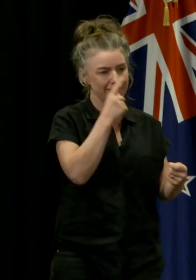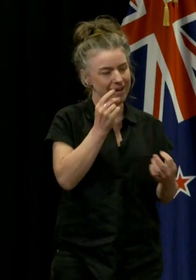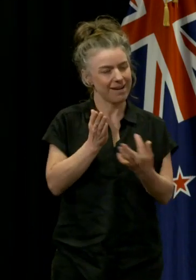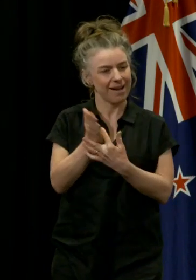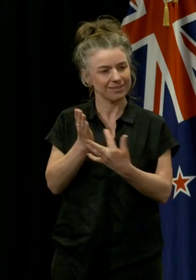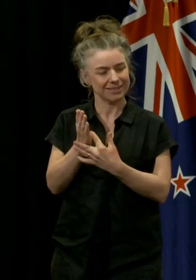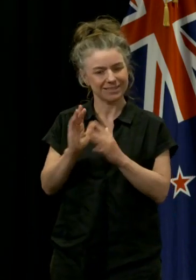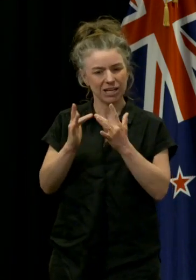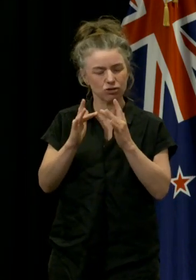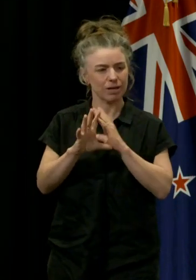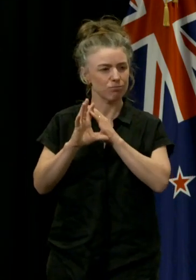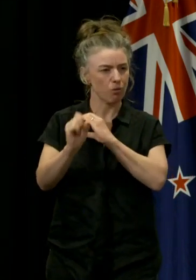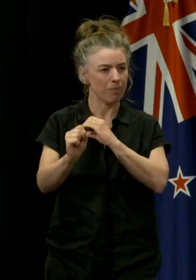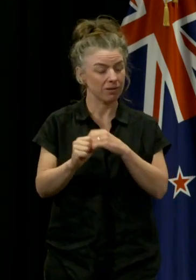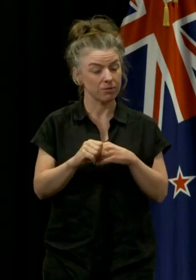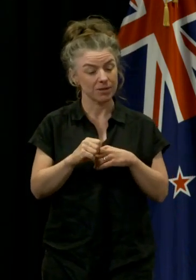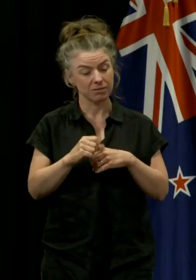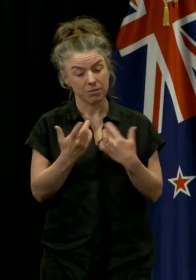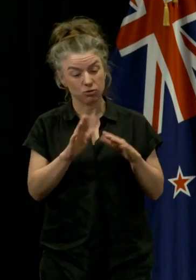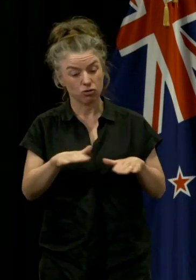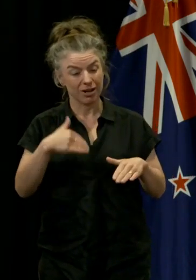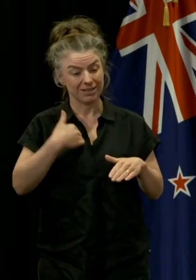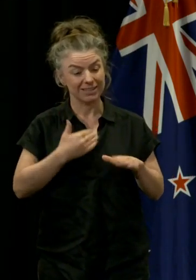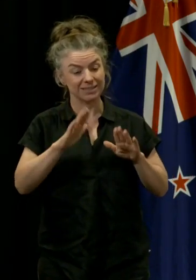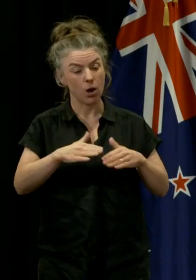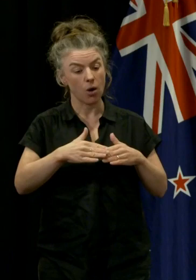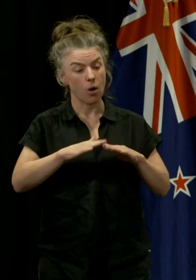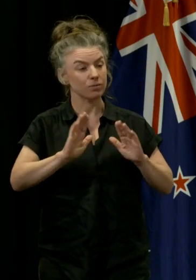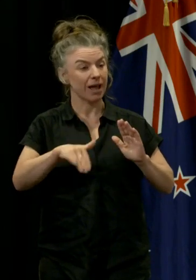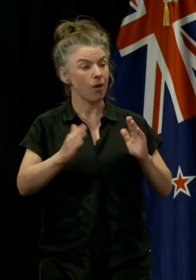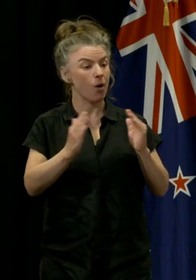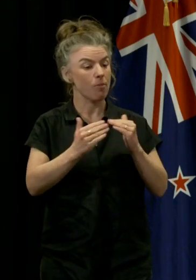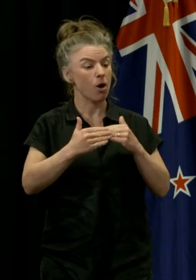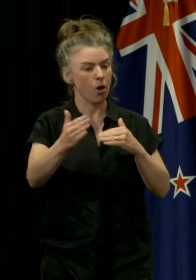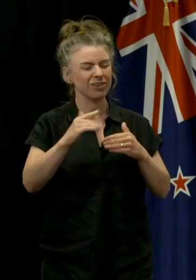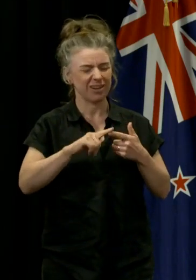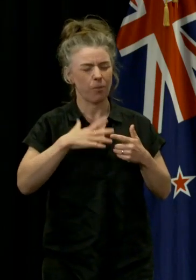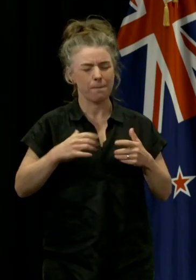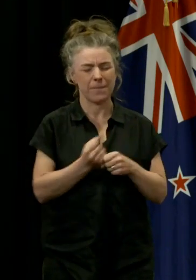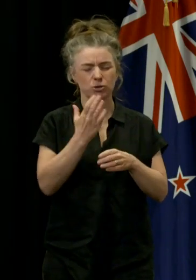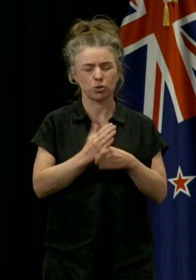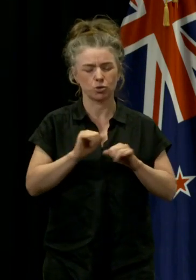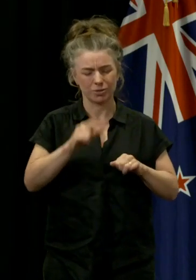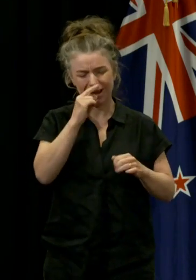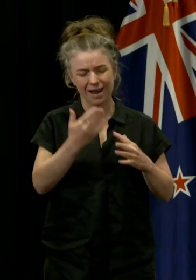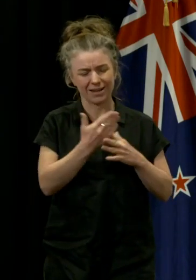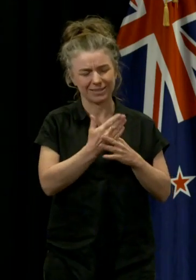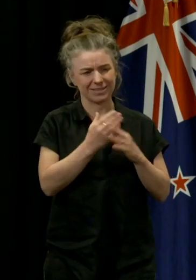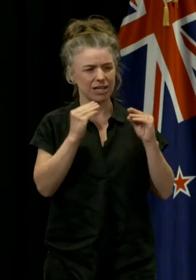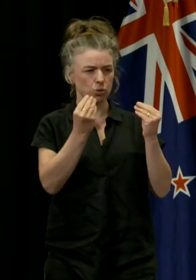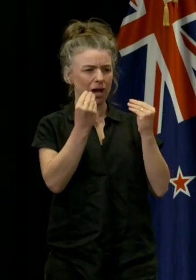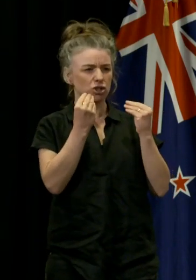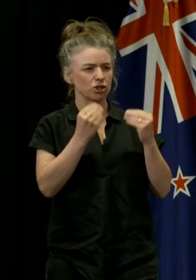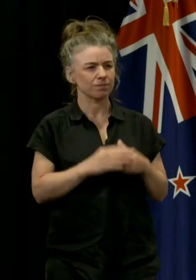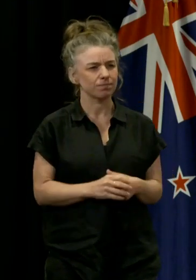end up in a period where kids need to be learning from home for longer, then we can make sure we can respond to that as quickly as we can. How big of a